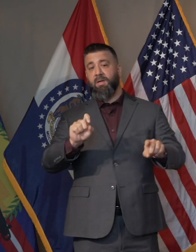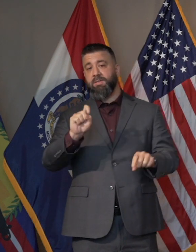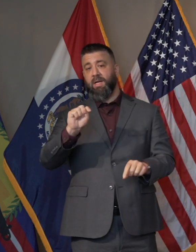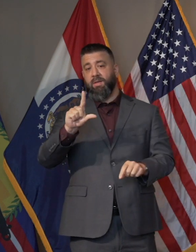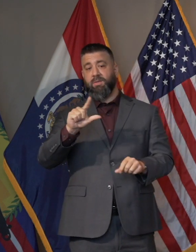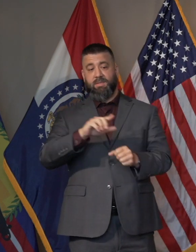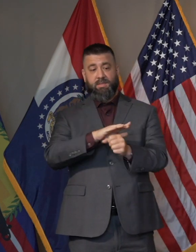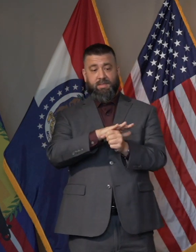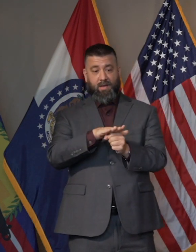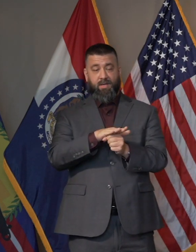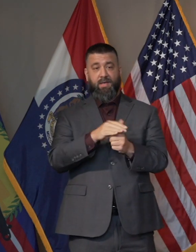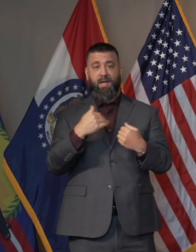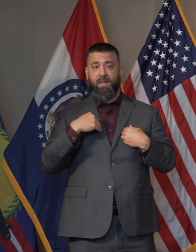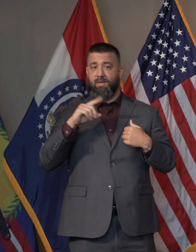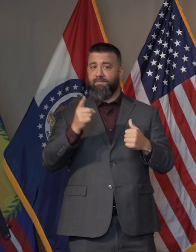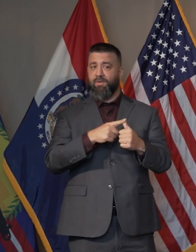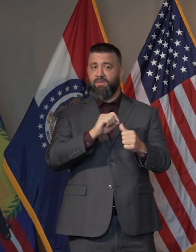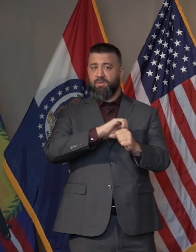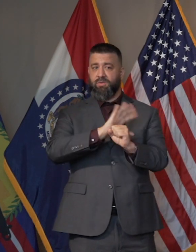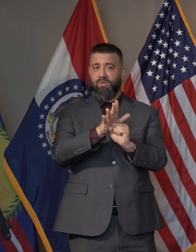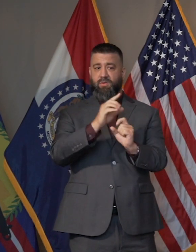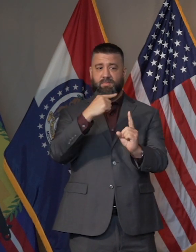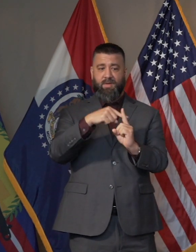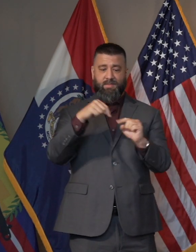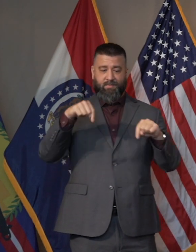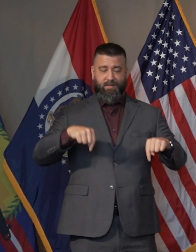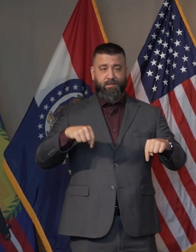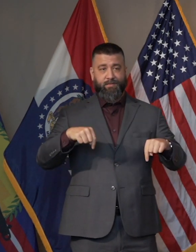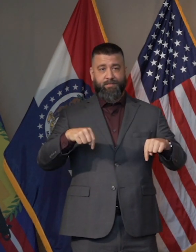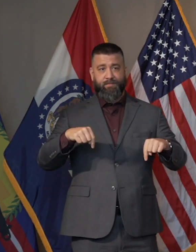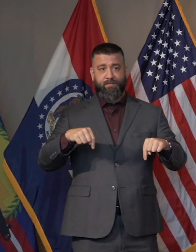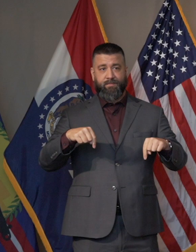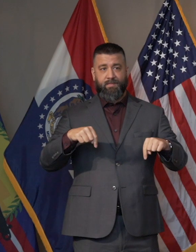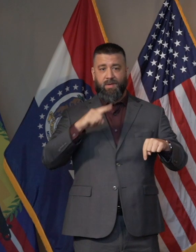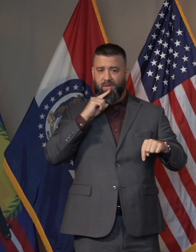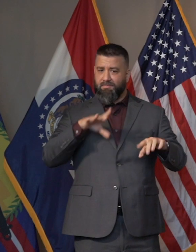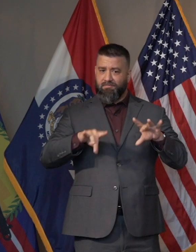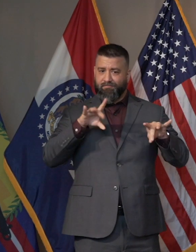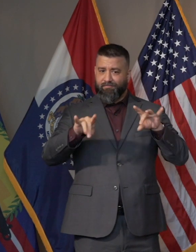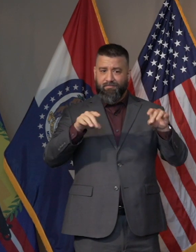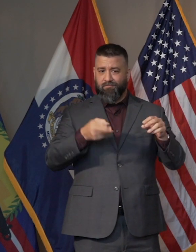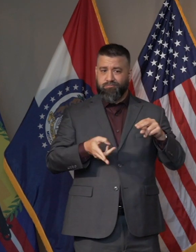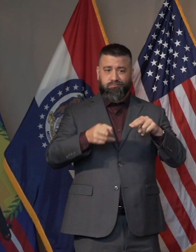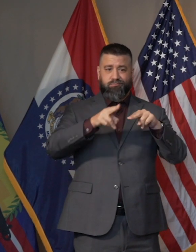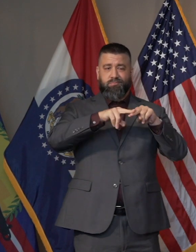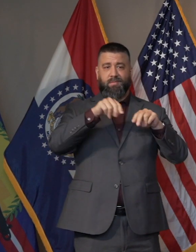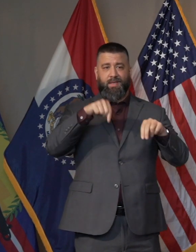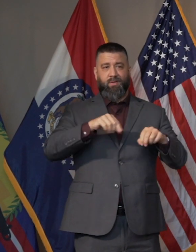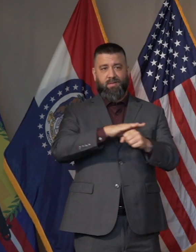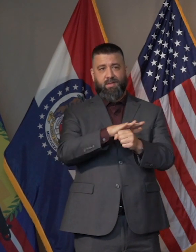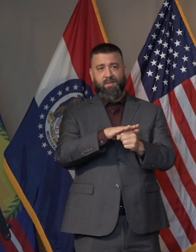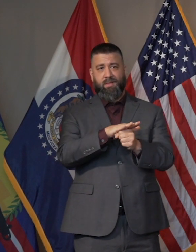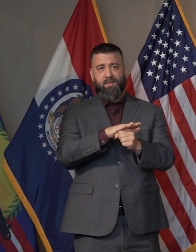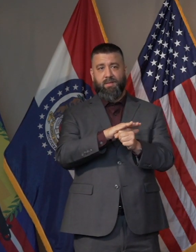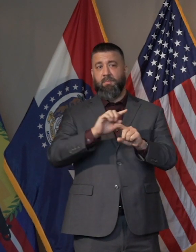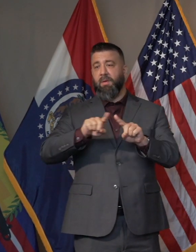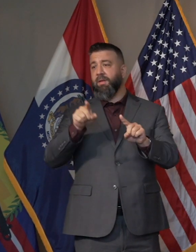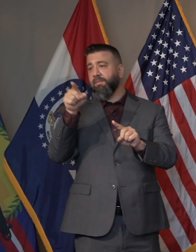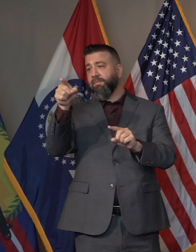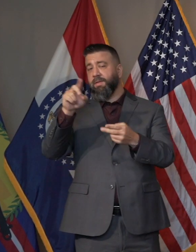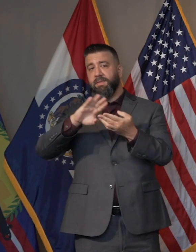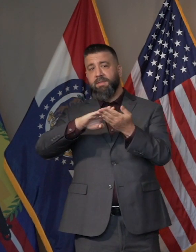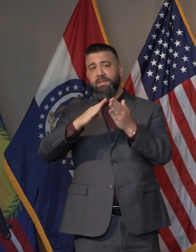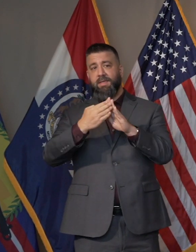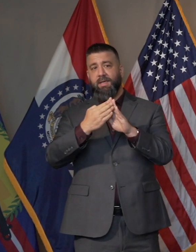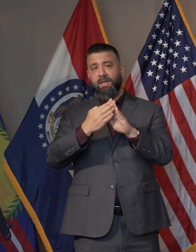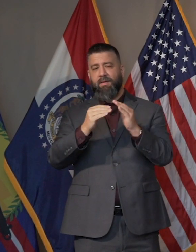in the state. It picked up much more quickly in St. Louis County. St. Louis City has a few